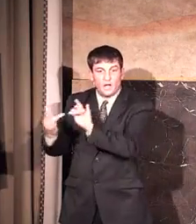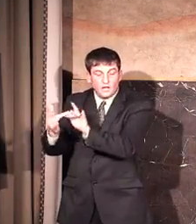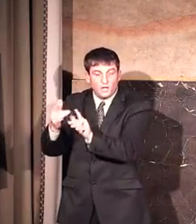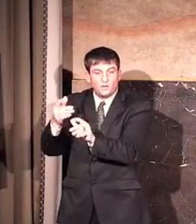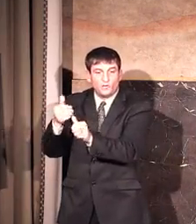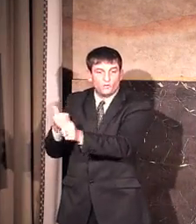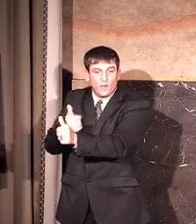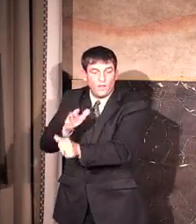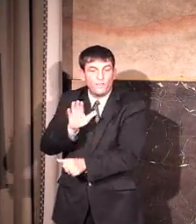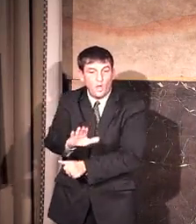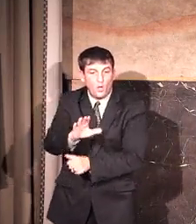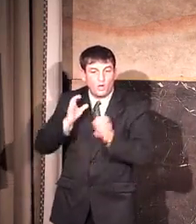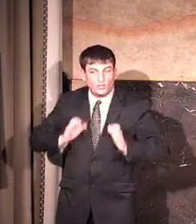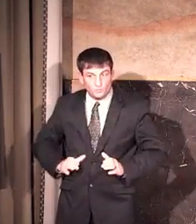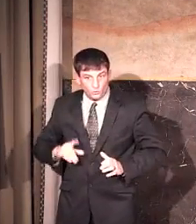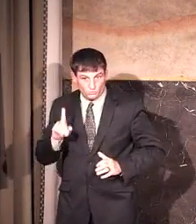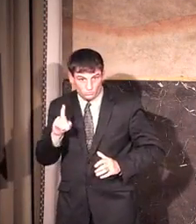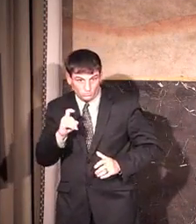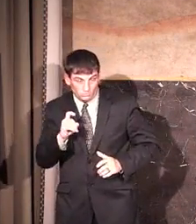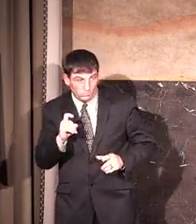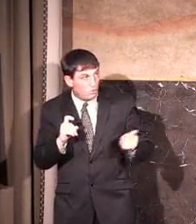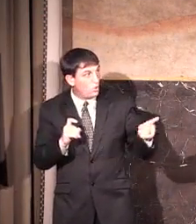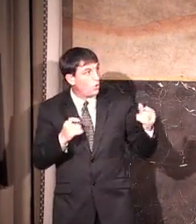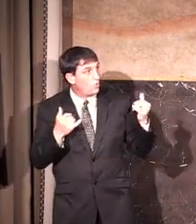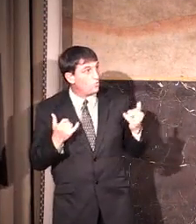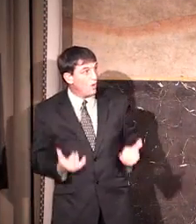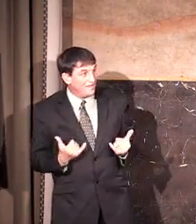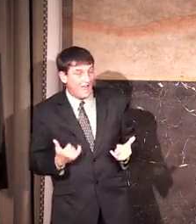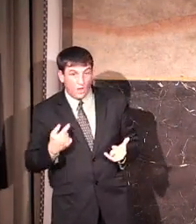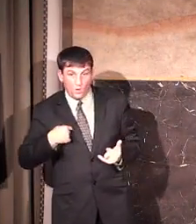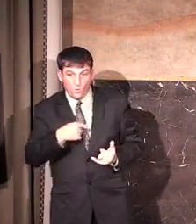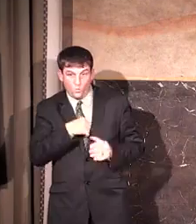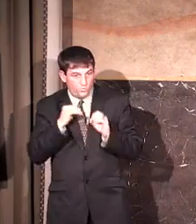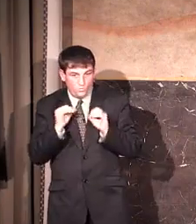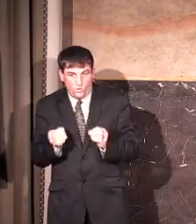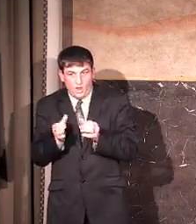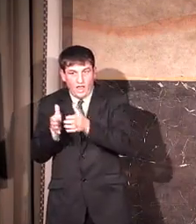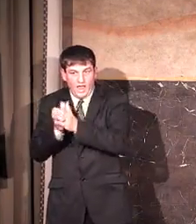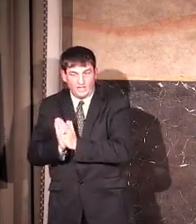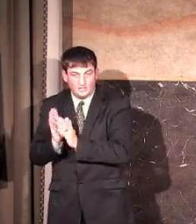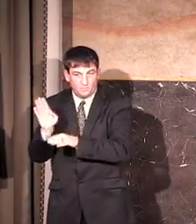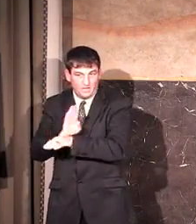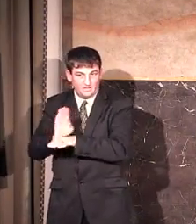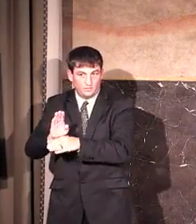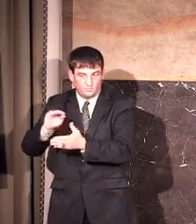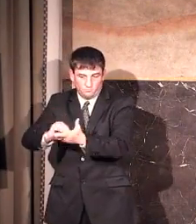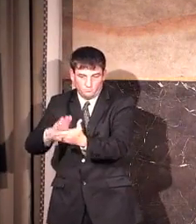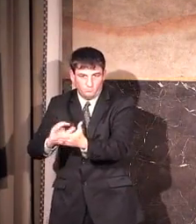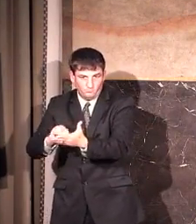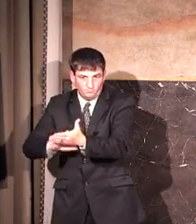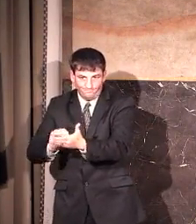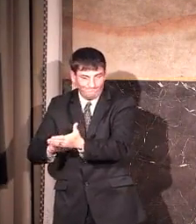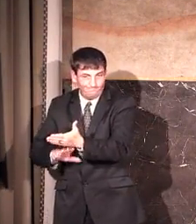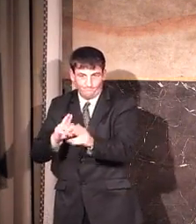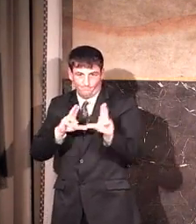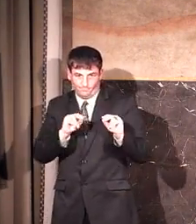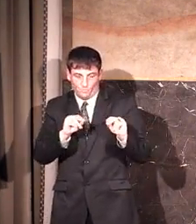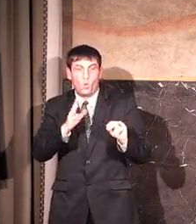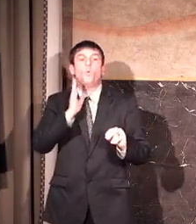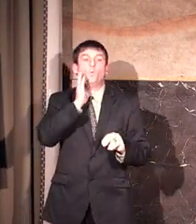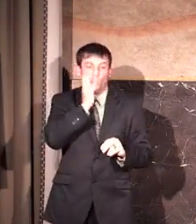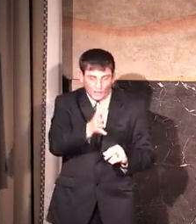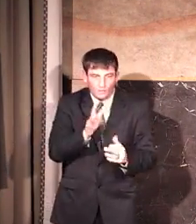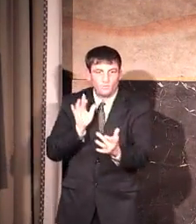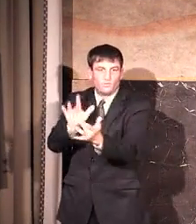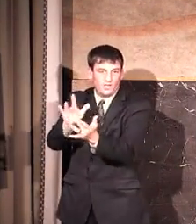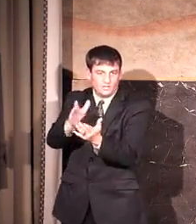So currently, we're not asking businesses to keep a log. We certainly will be reaching out to some of those